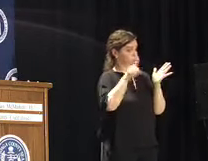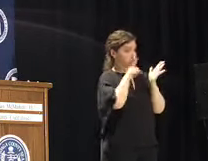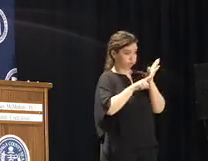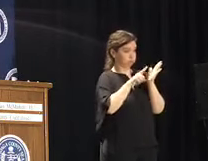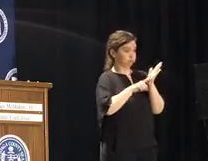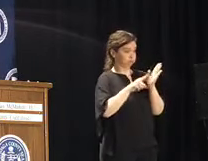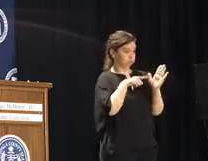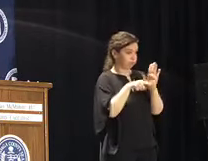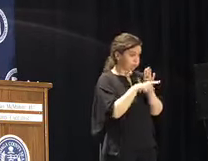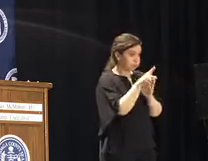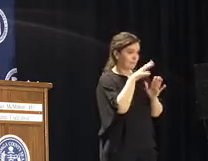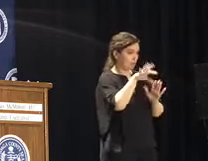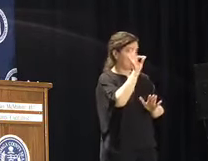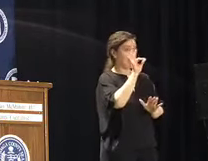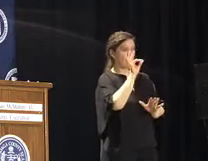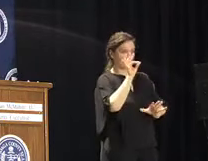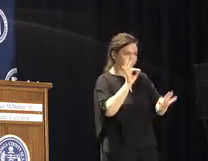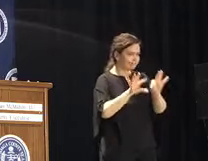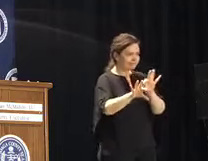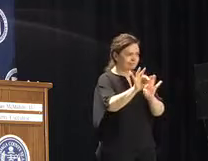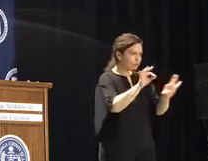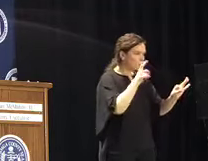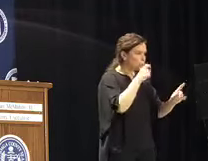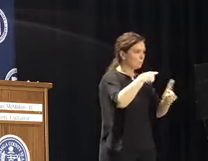figure out the new sets of quarantines.